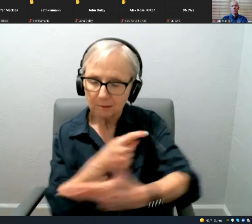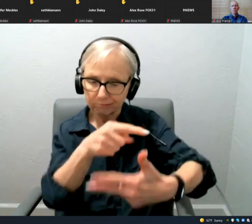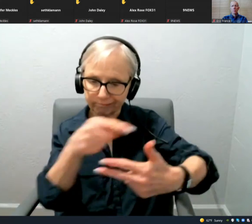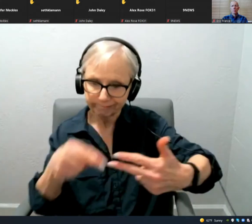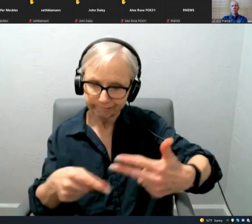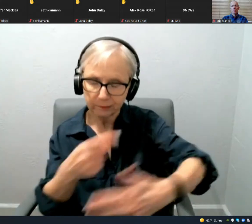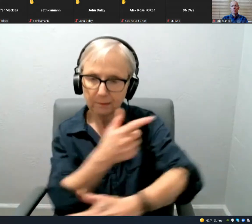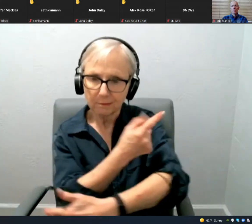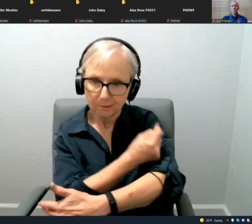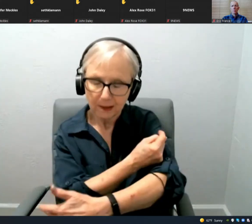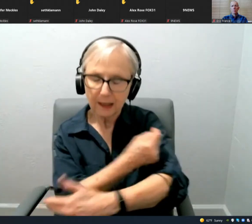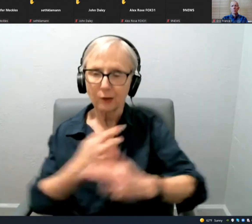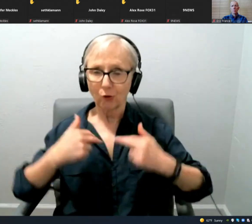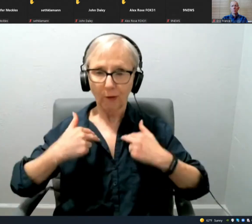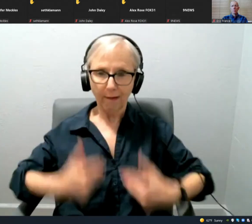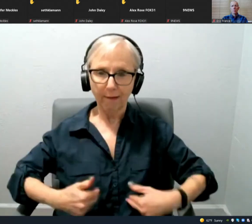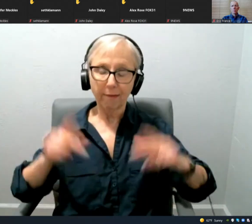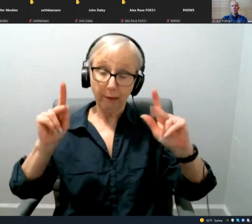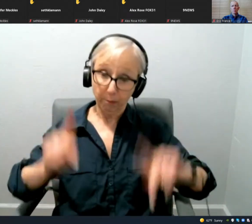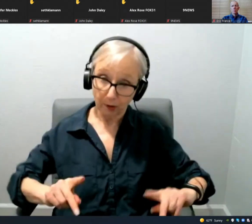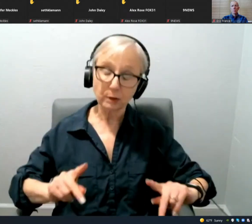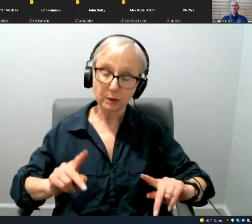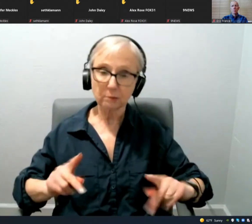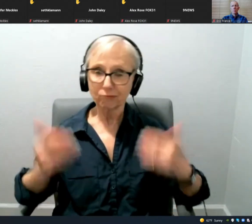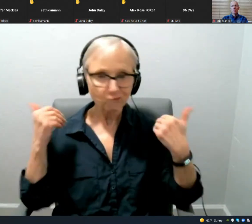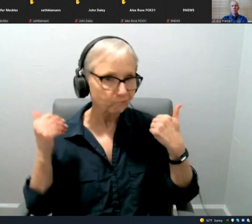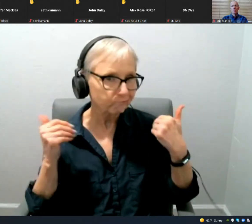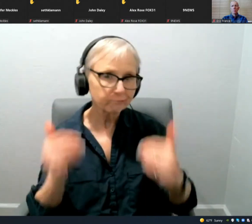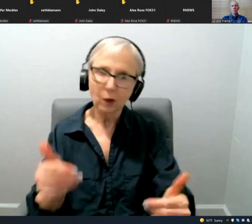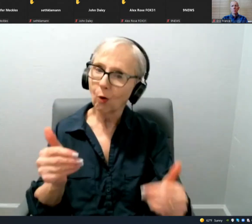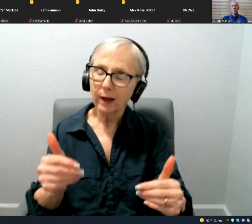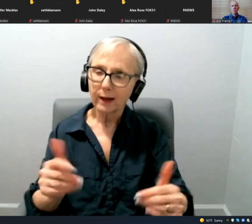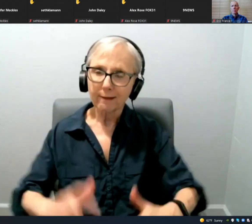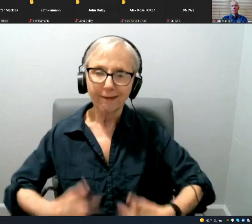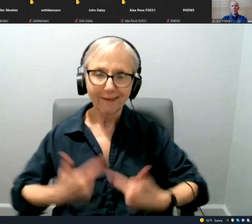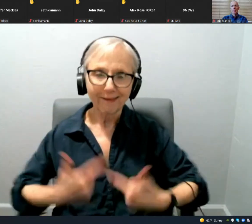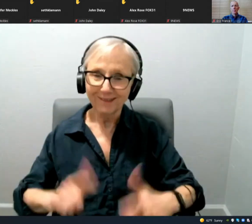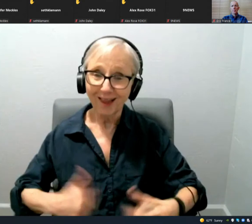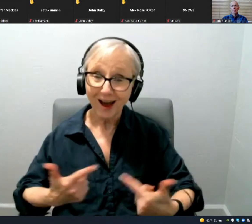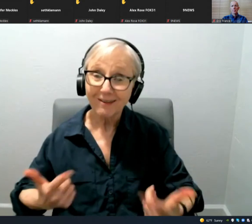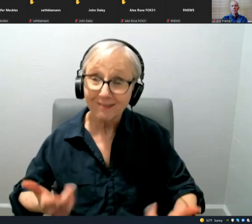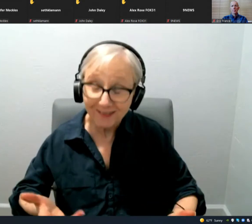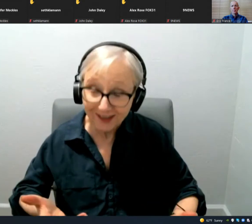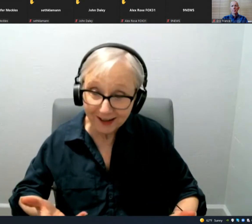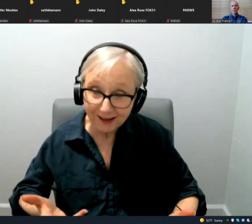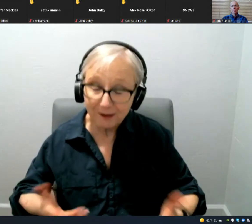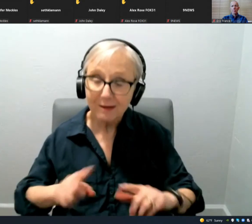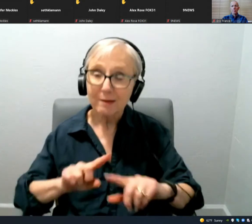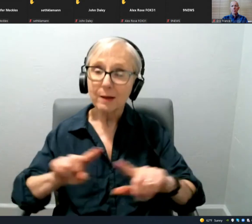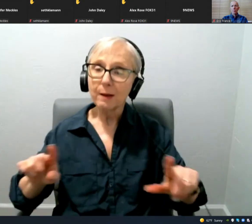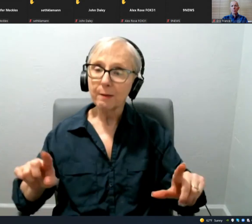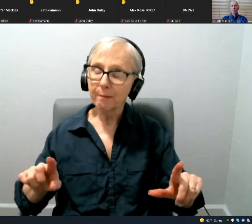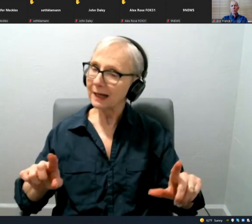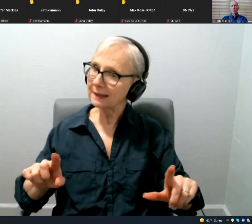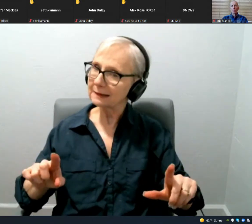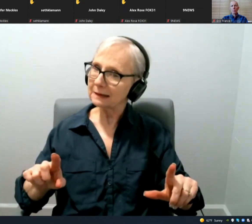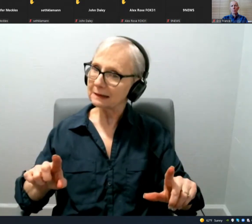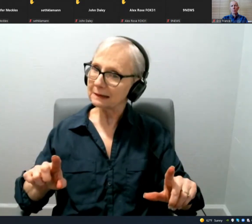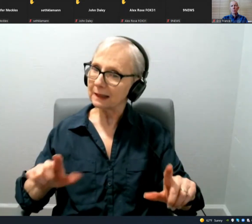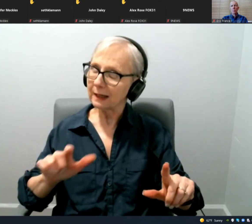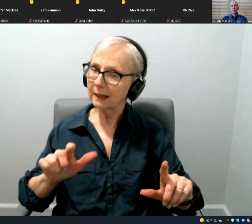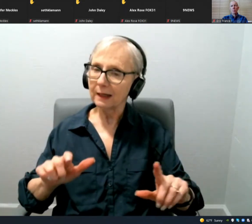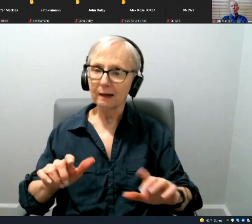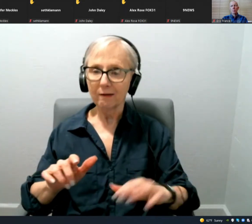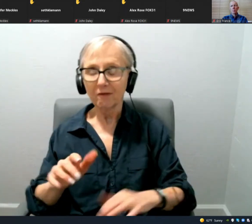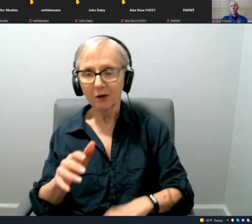and a relatively healthy person, just go ahead and live your life. But if you're, you know, a relatively